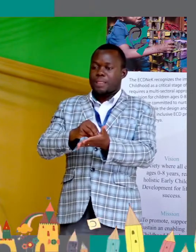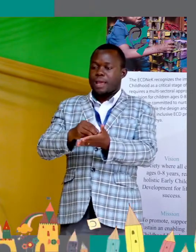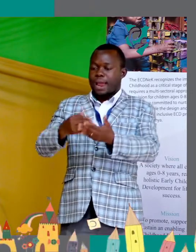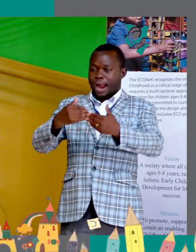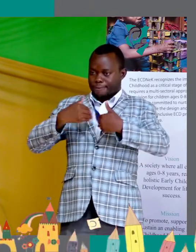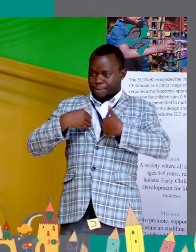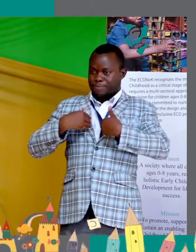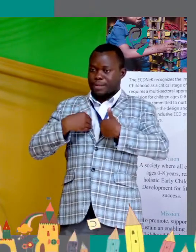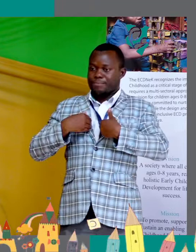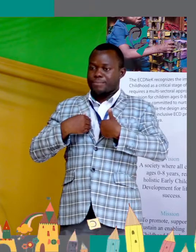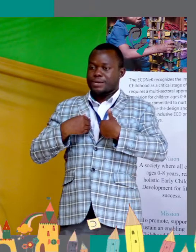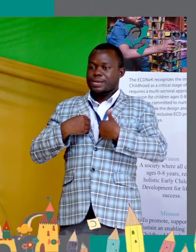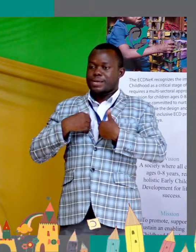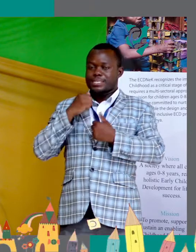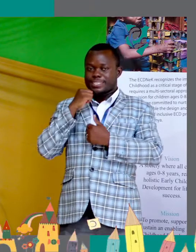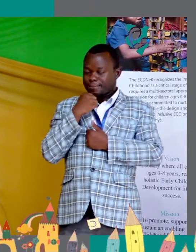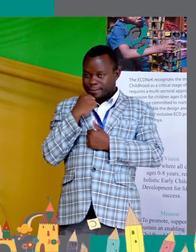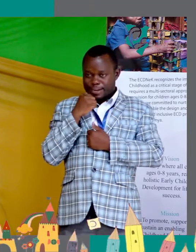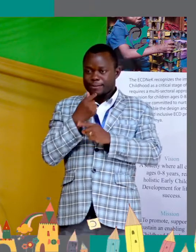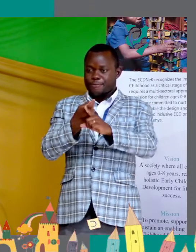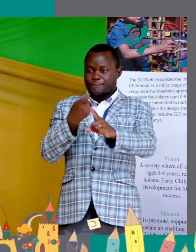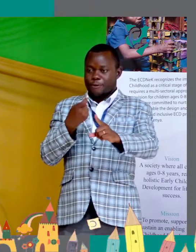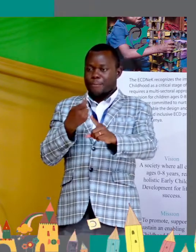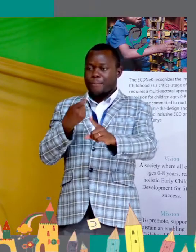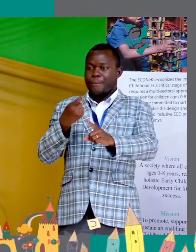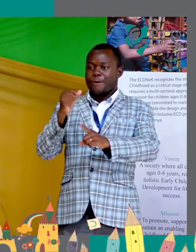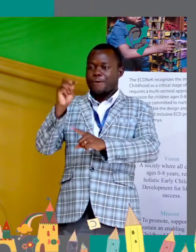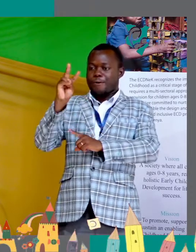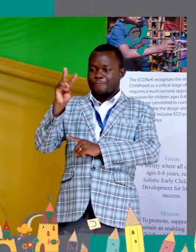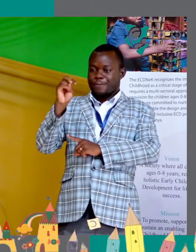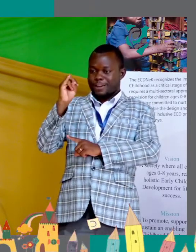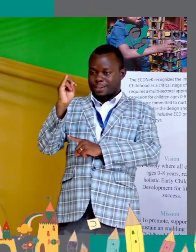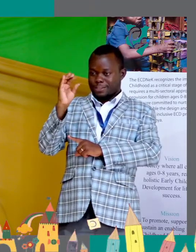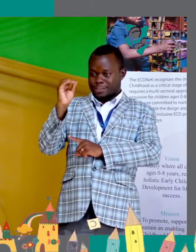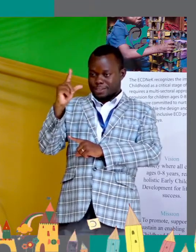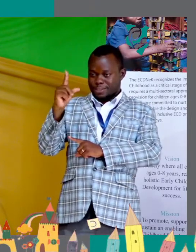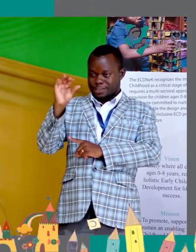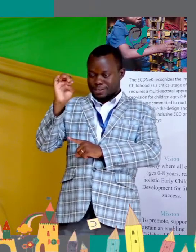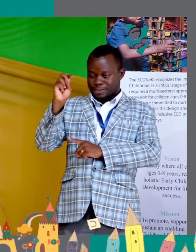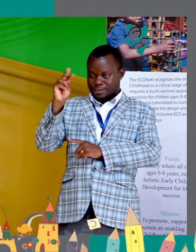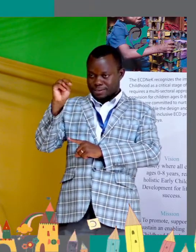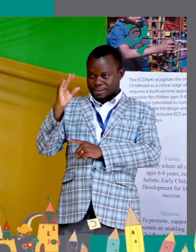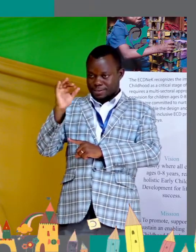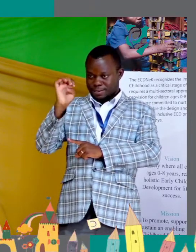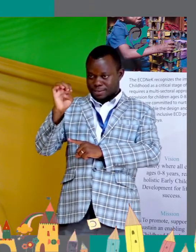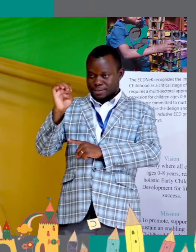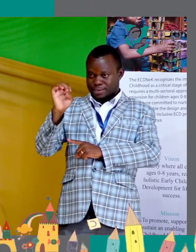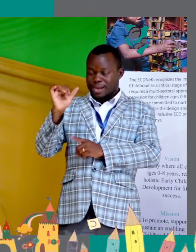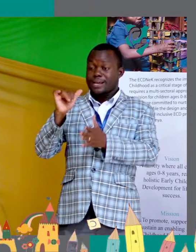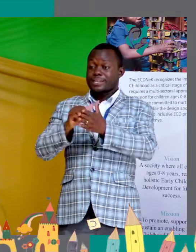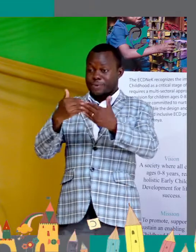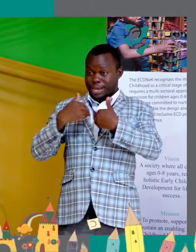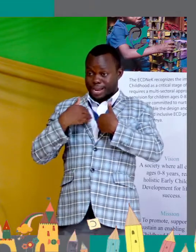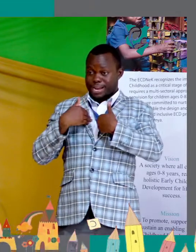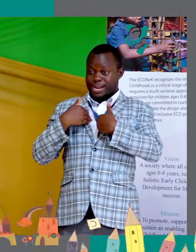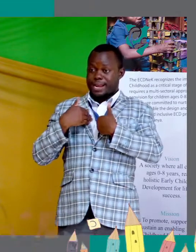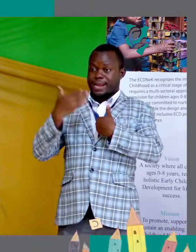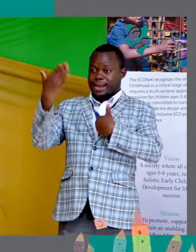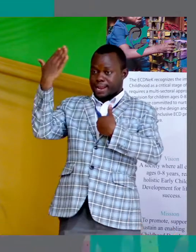witnessing suffering from violence or domestic violence that we saw reported across the